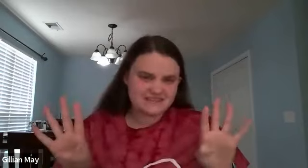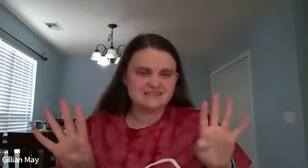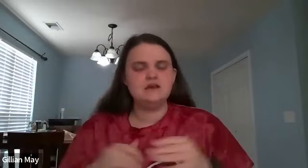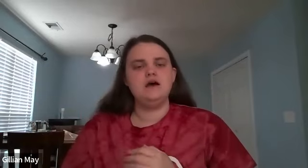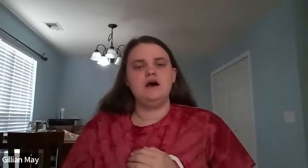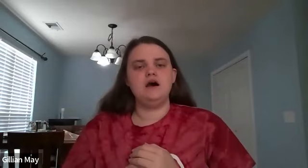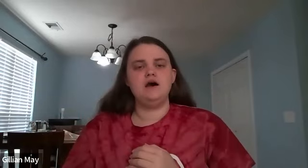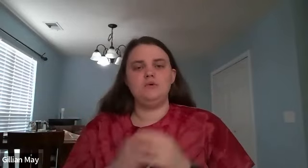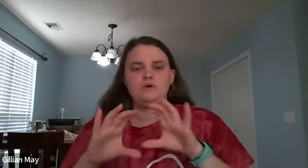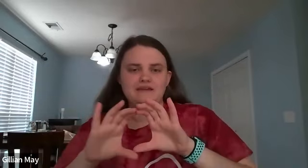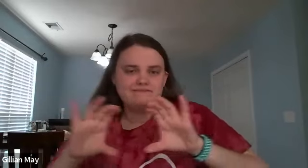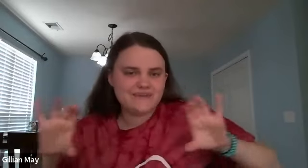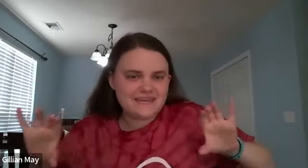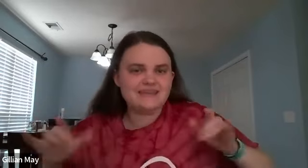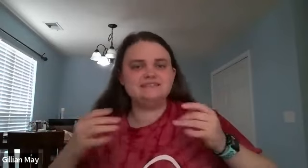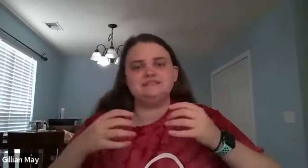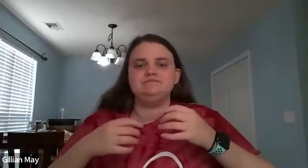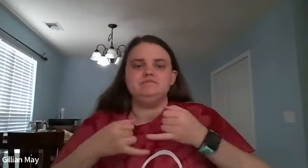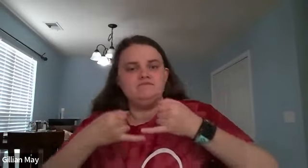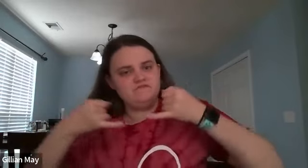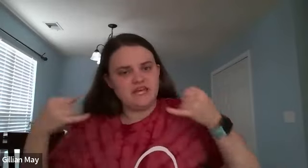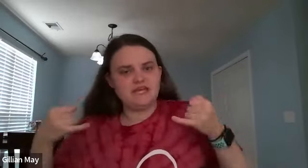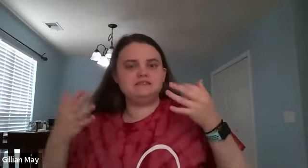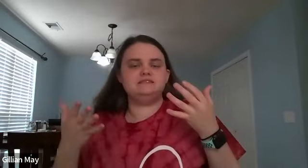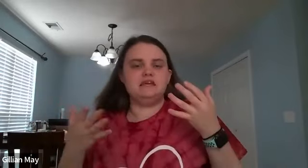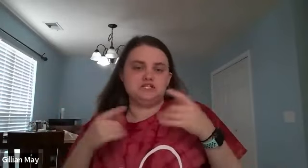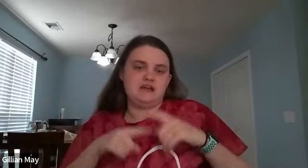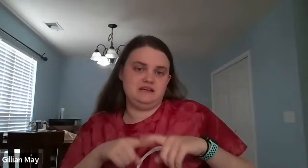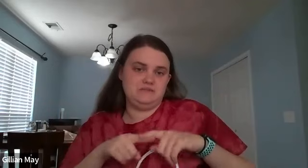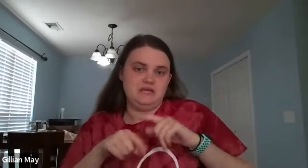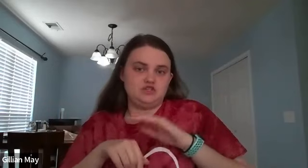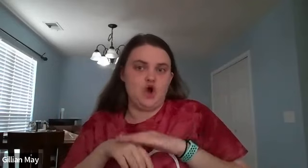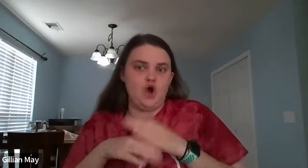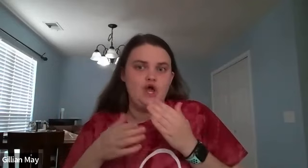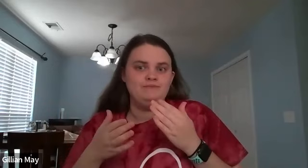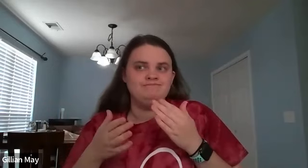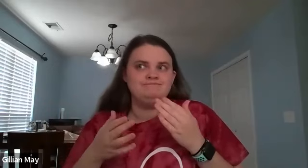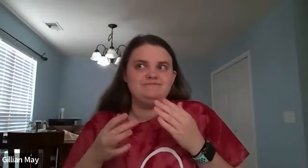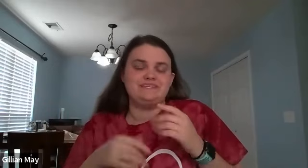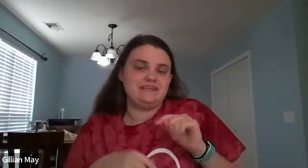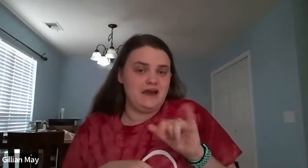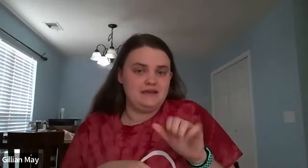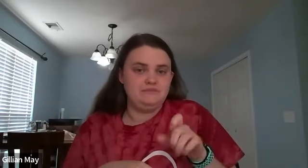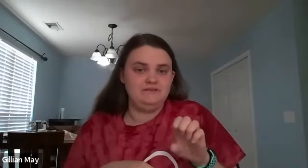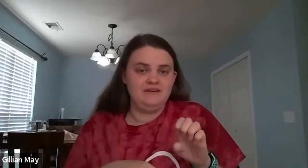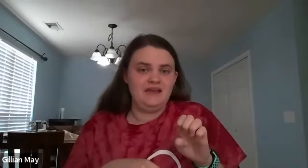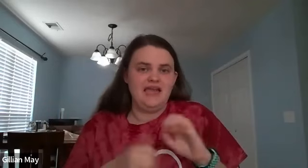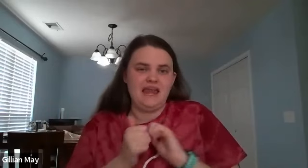fence, or like fence. It just kind of depends on the type and how